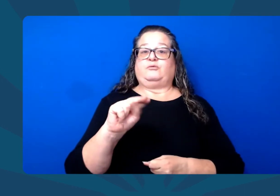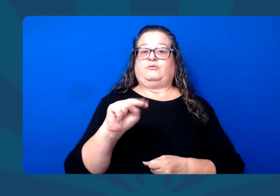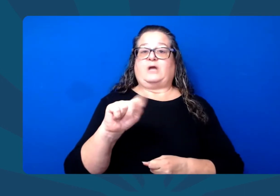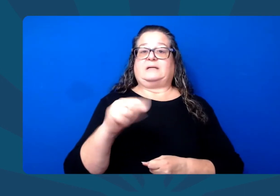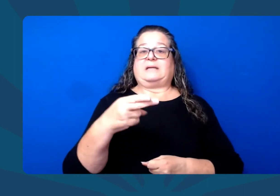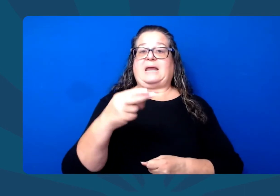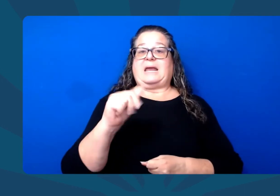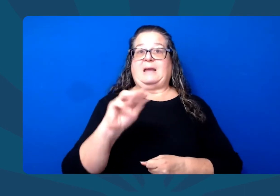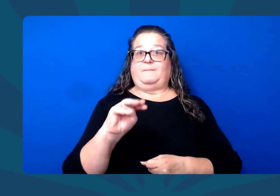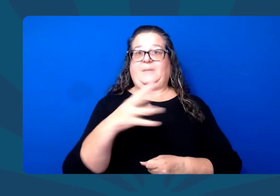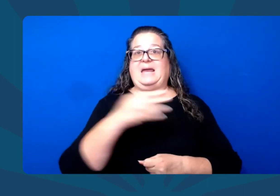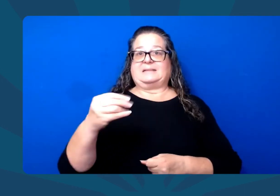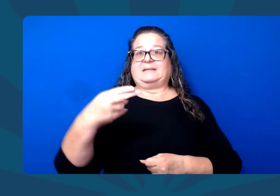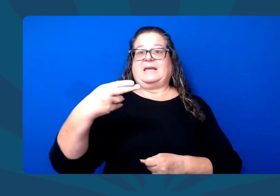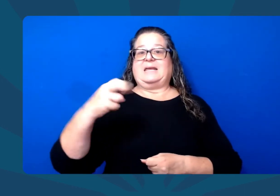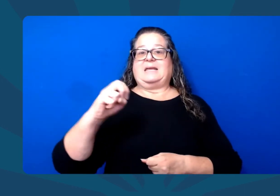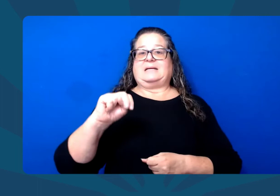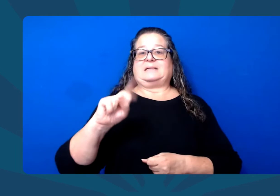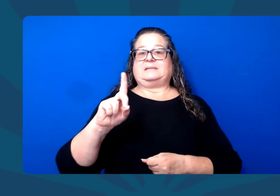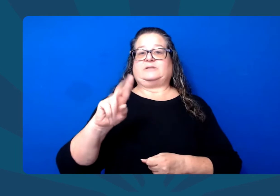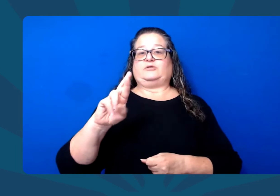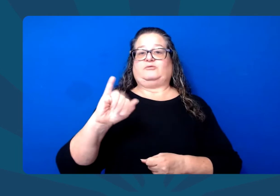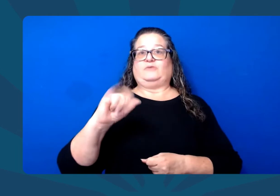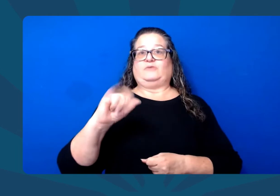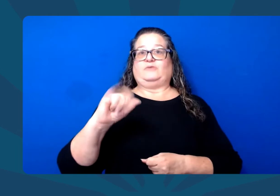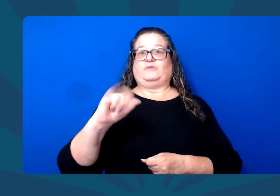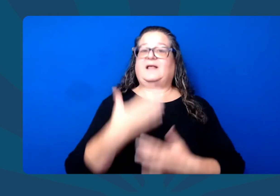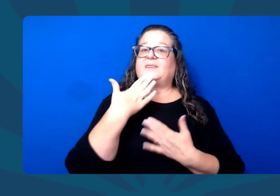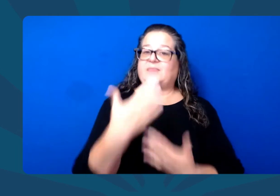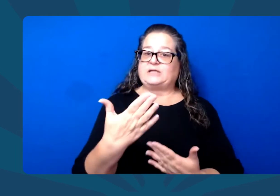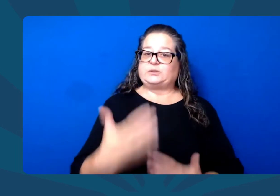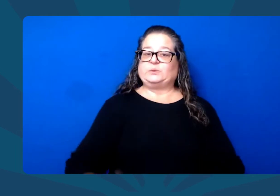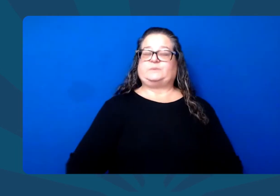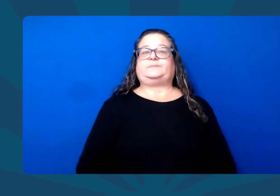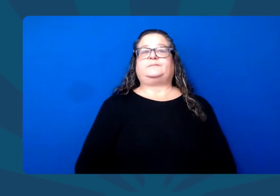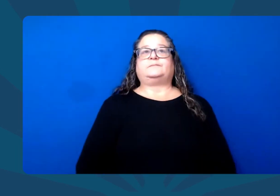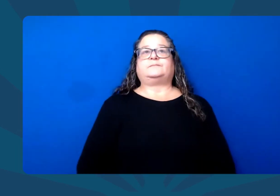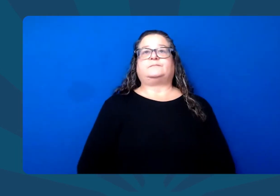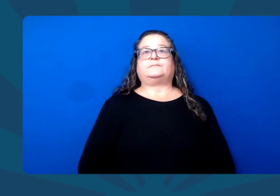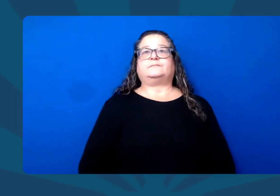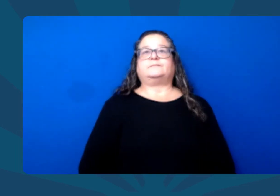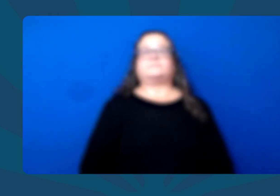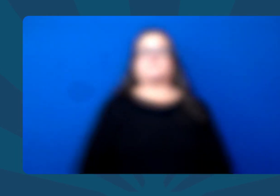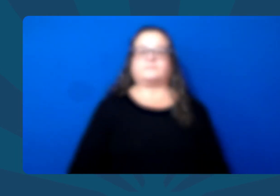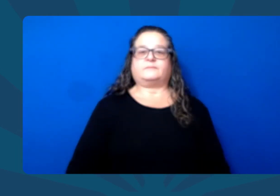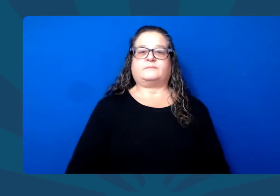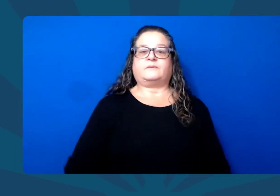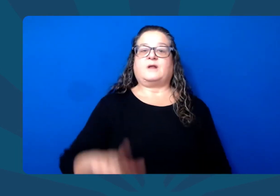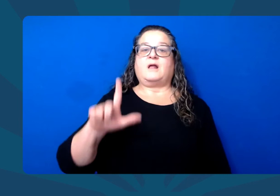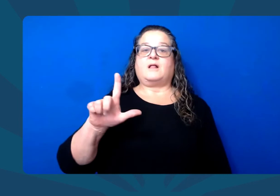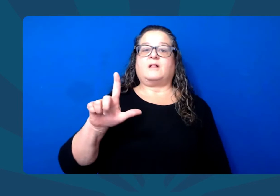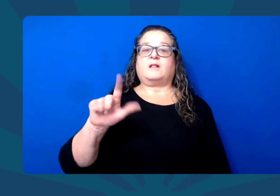Peterson, Grantham, and Hendricks. Thank you.